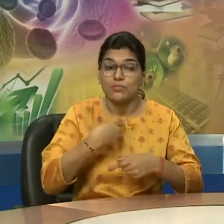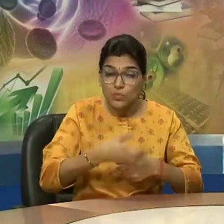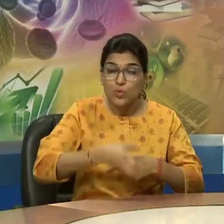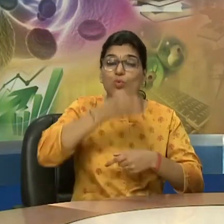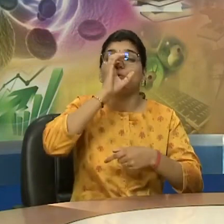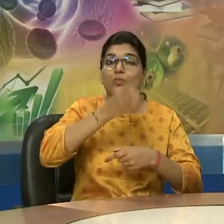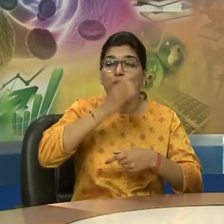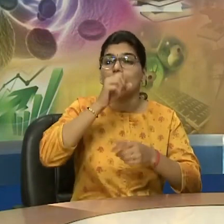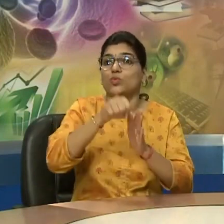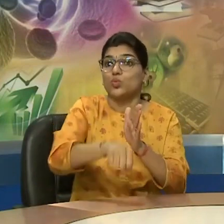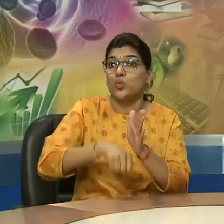regularly.